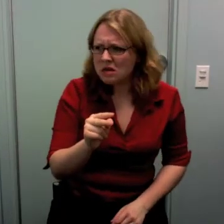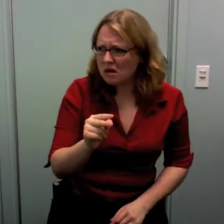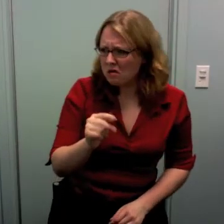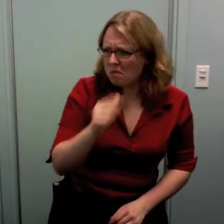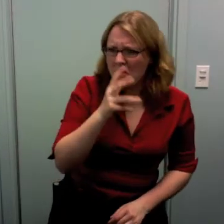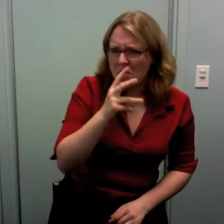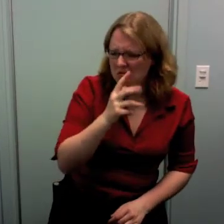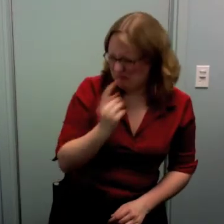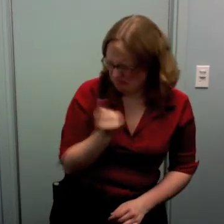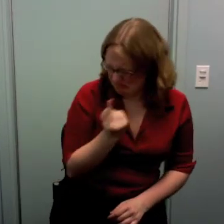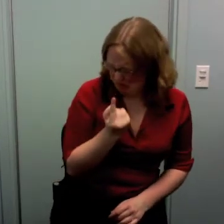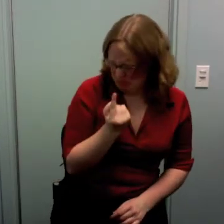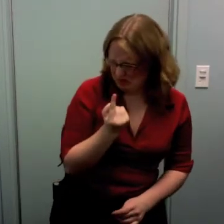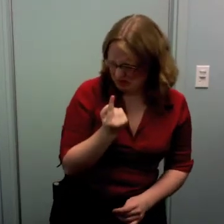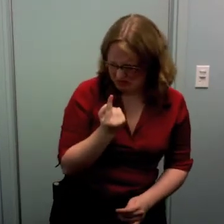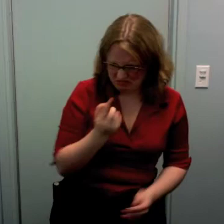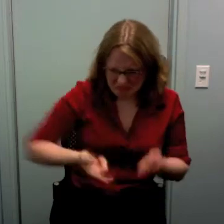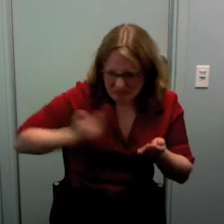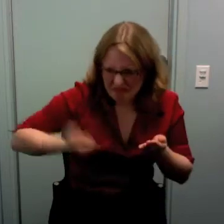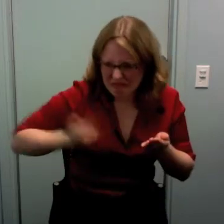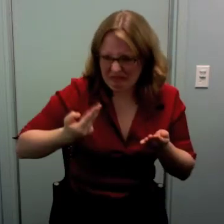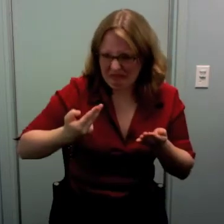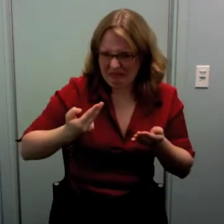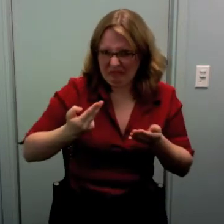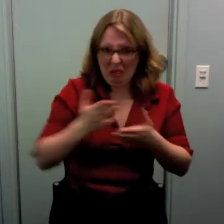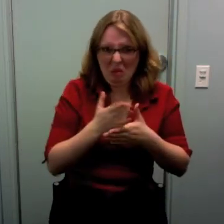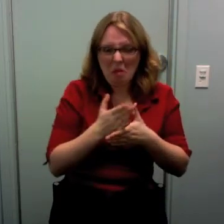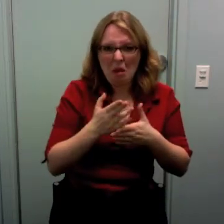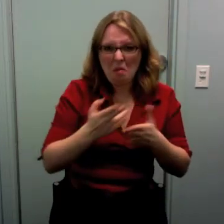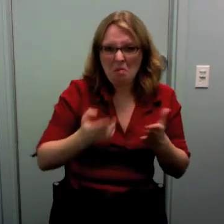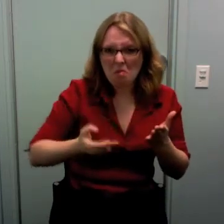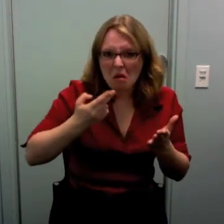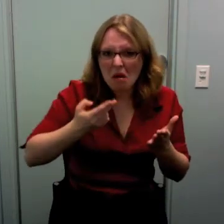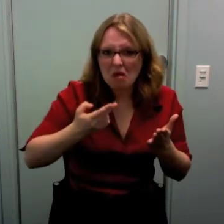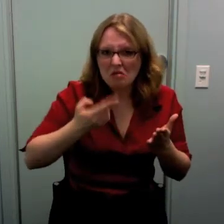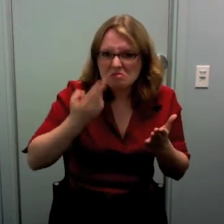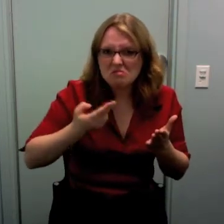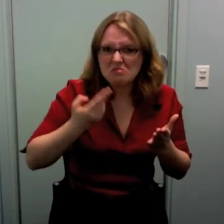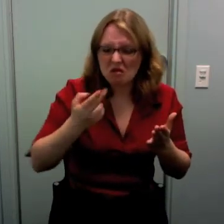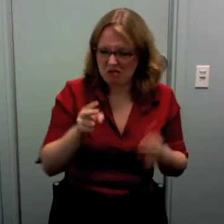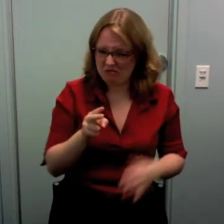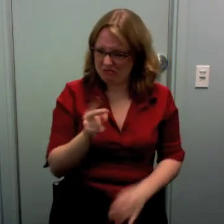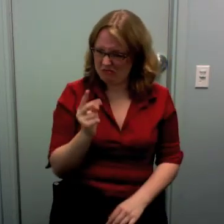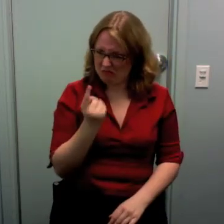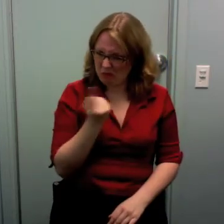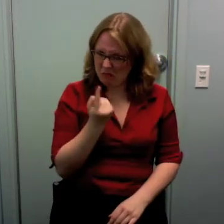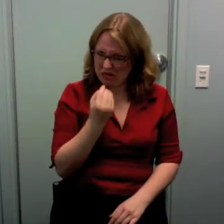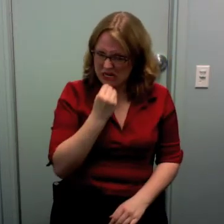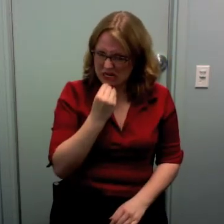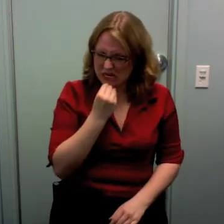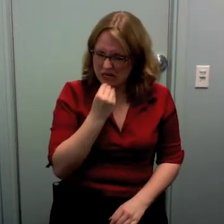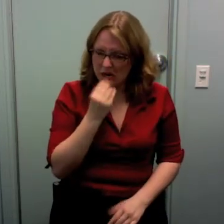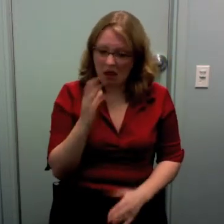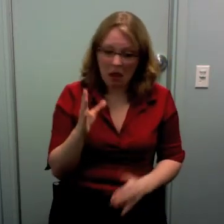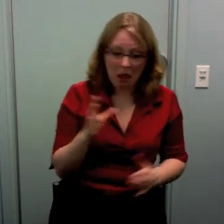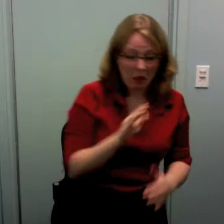my porridge, said the middle bear in his middle voice. And then the little small wee bear looked at